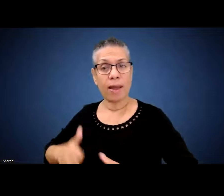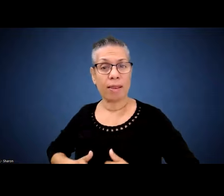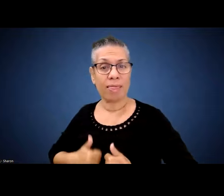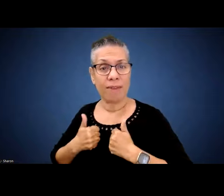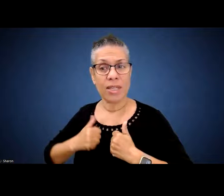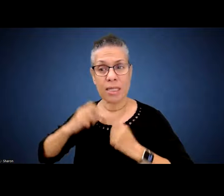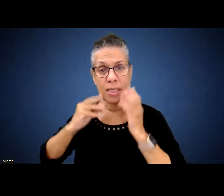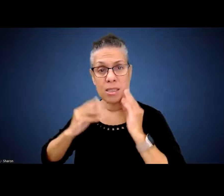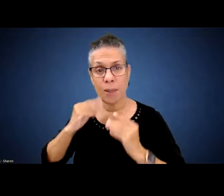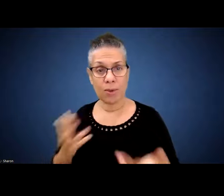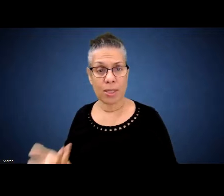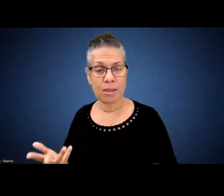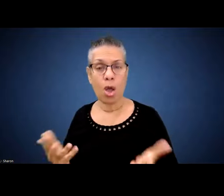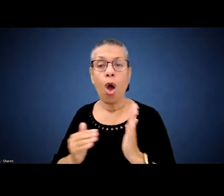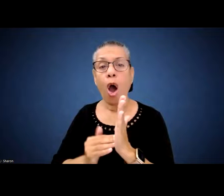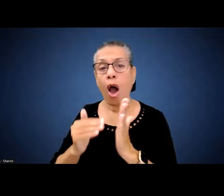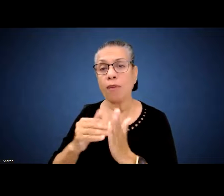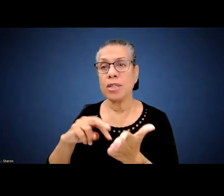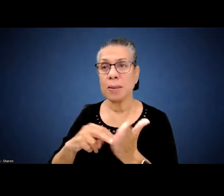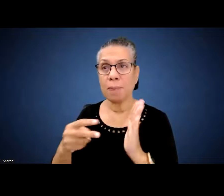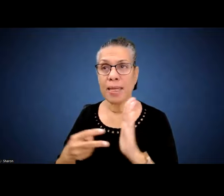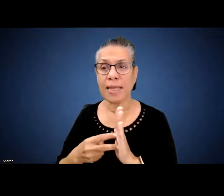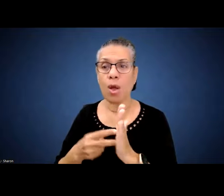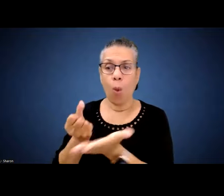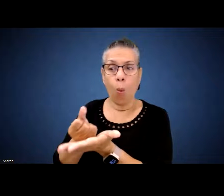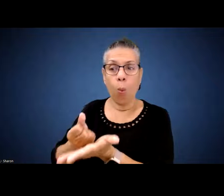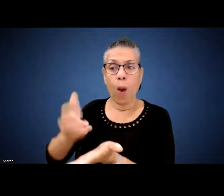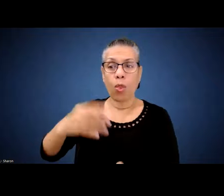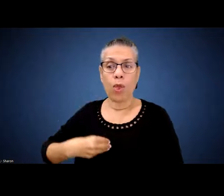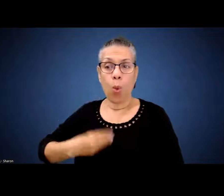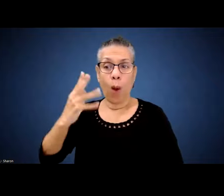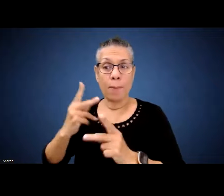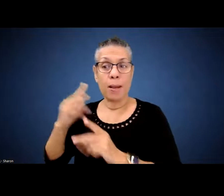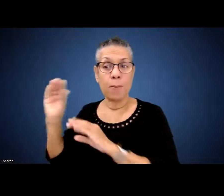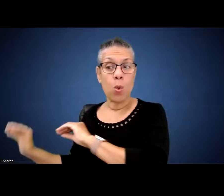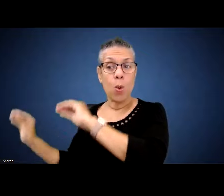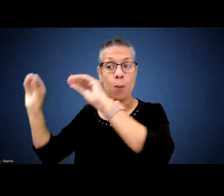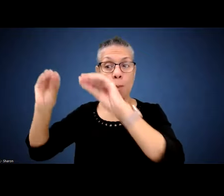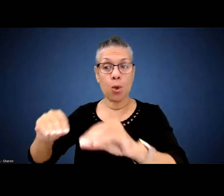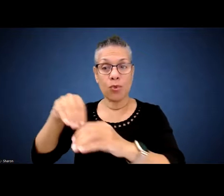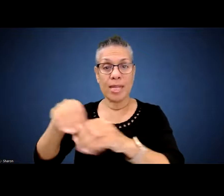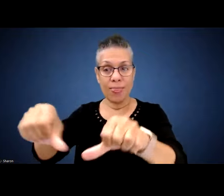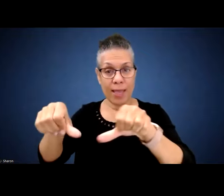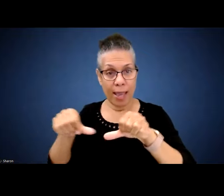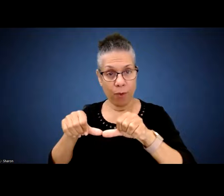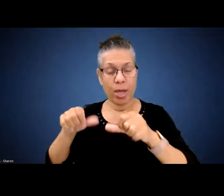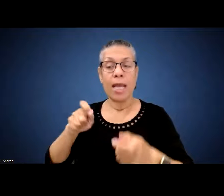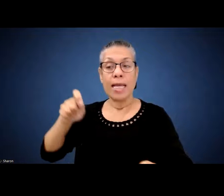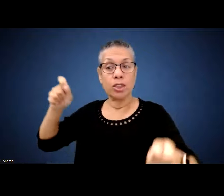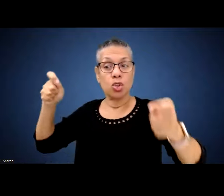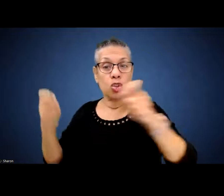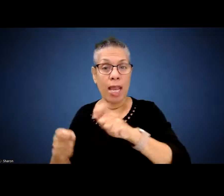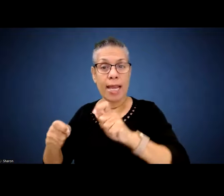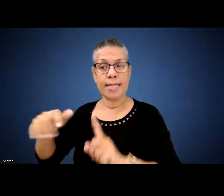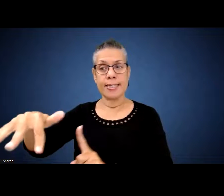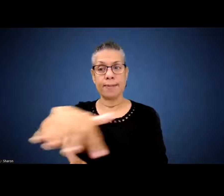conditions. Often it means that there are just a lot of wealthier white people who have moved in and changed the demographics